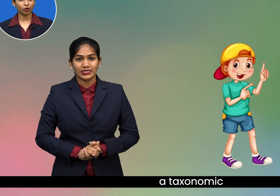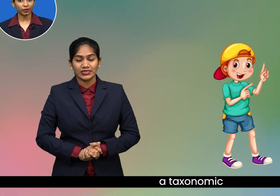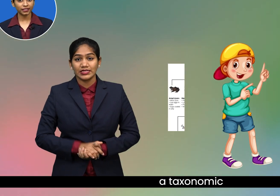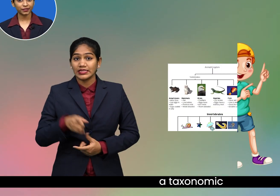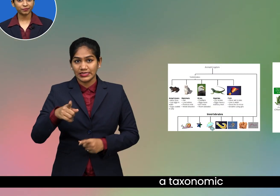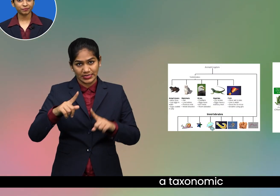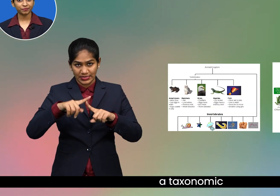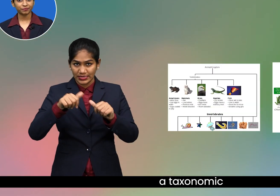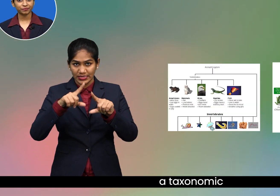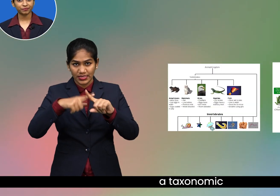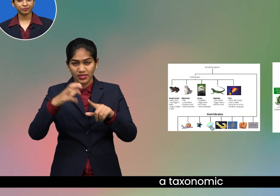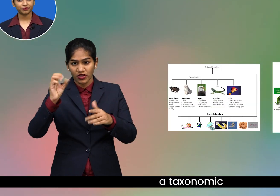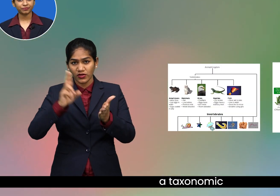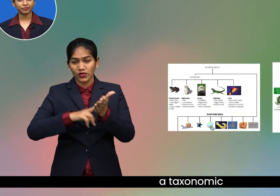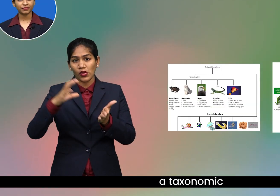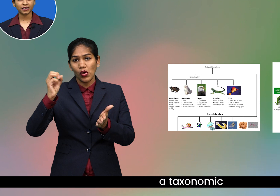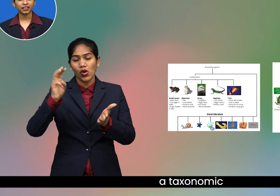A taxonomic